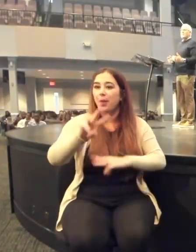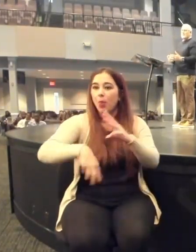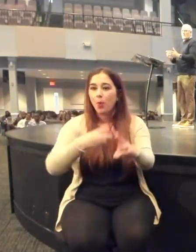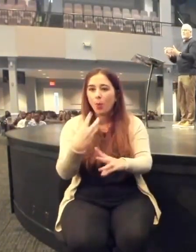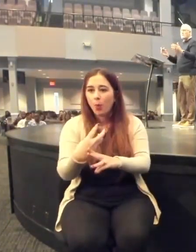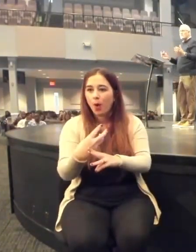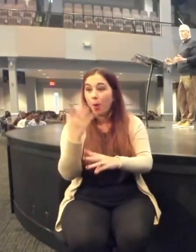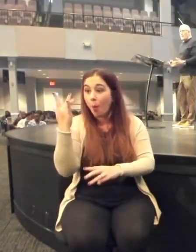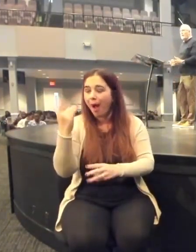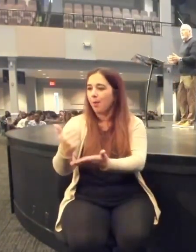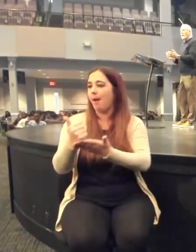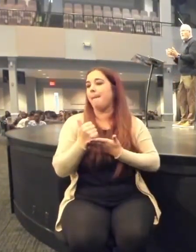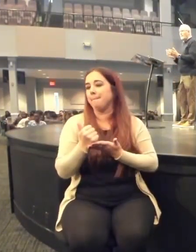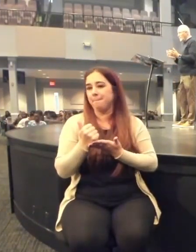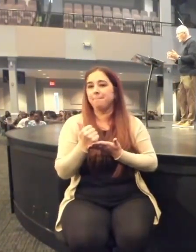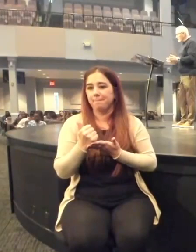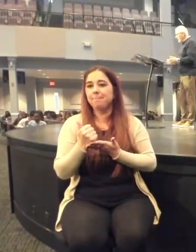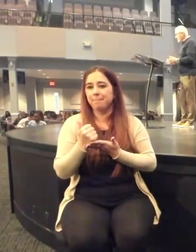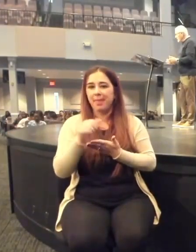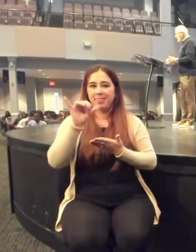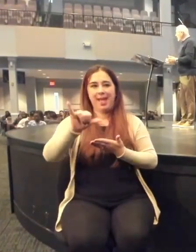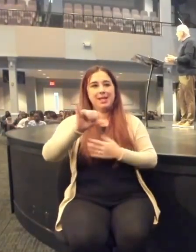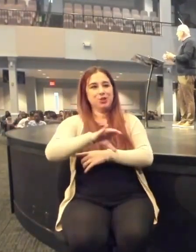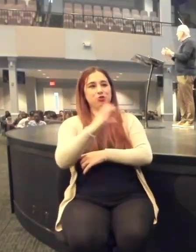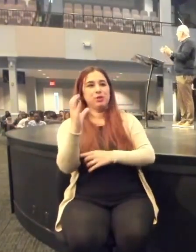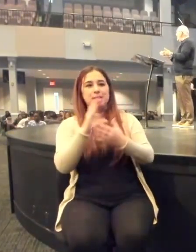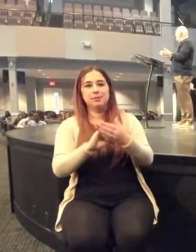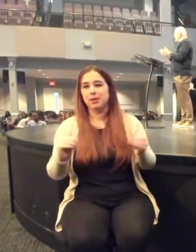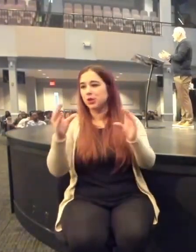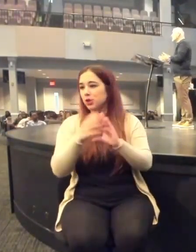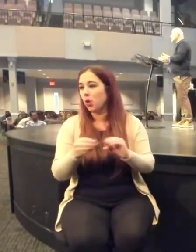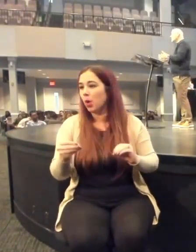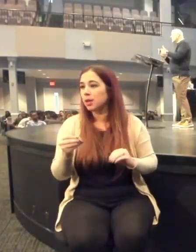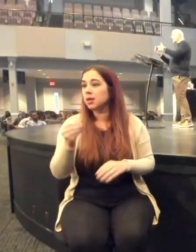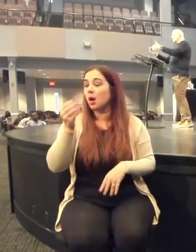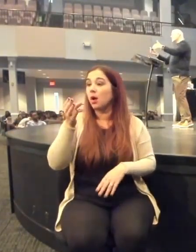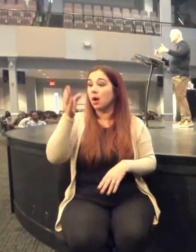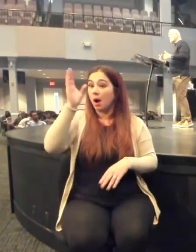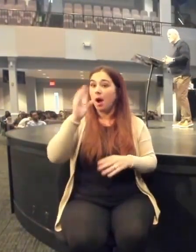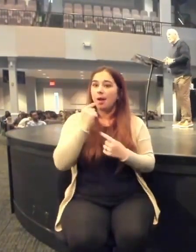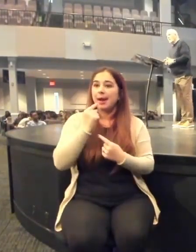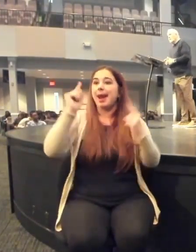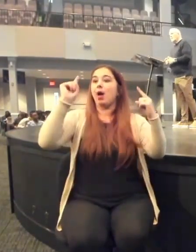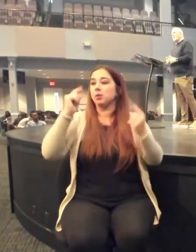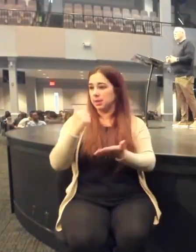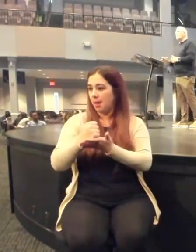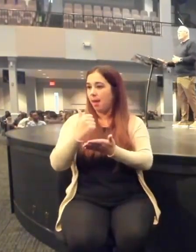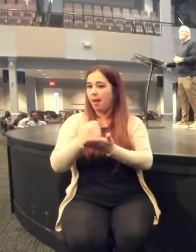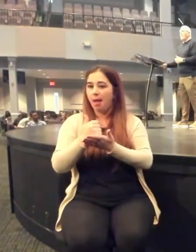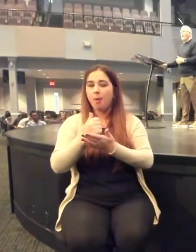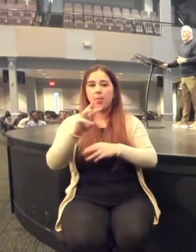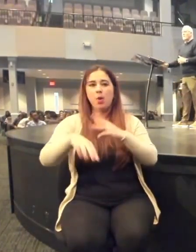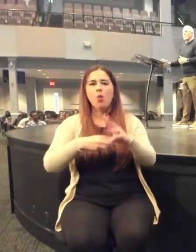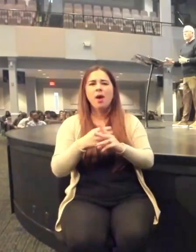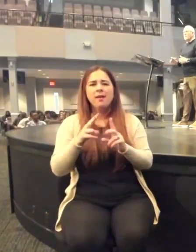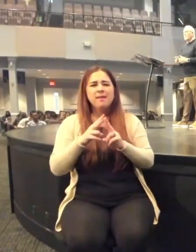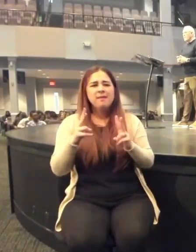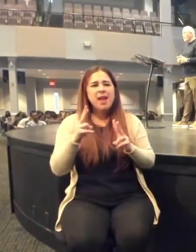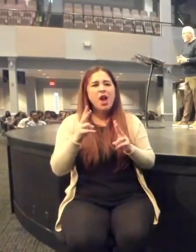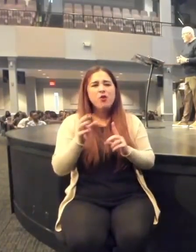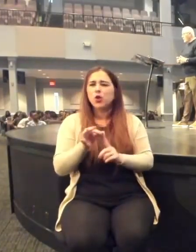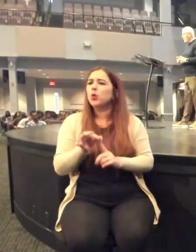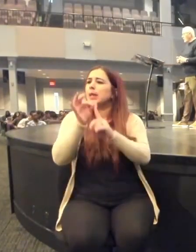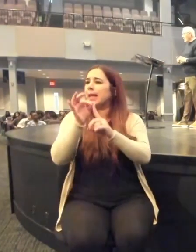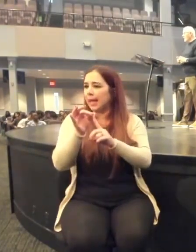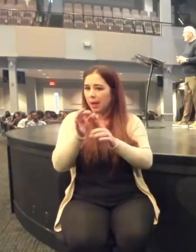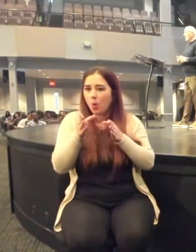help us. That's really the story of Christmas. And God announced this help to the world in a very unique way to a very